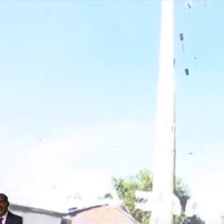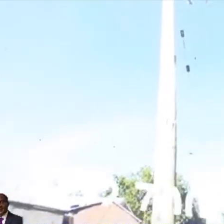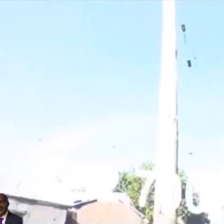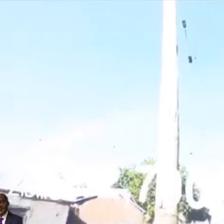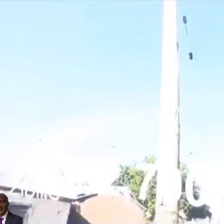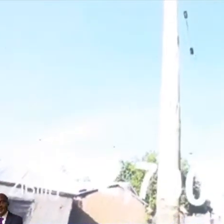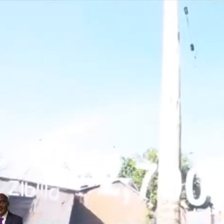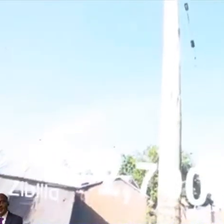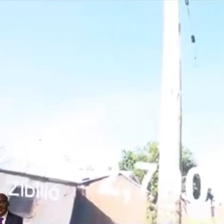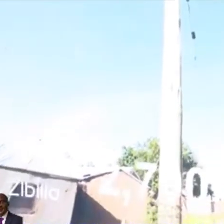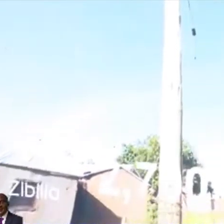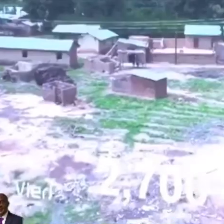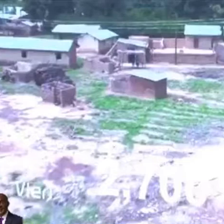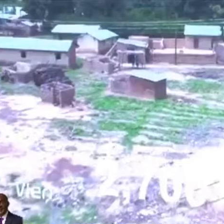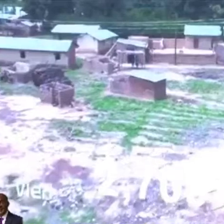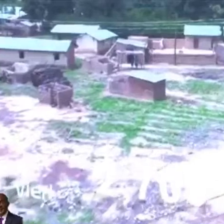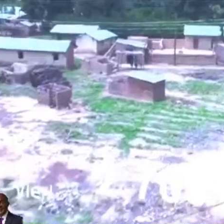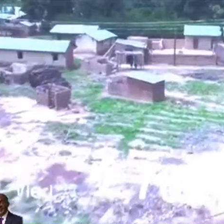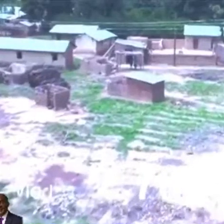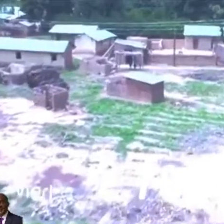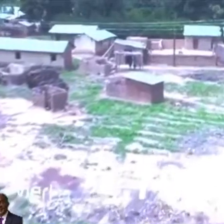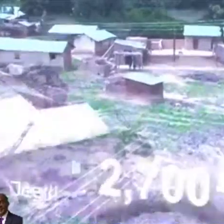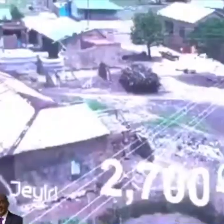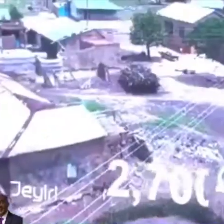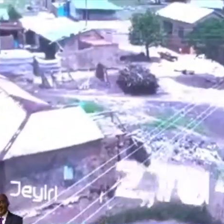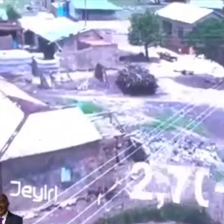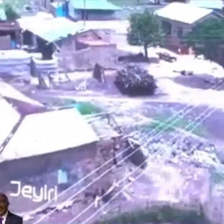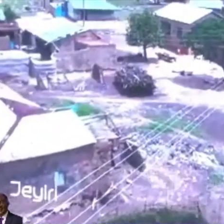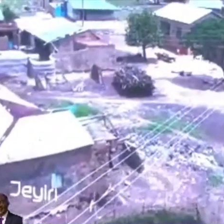2,000 with additional